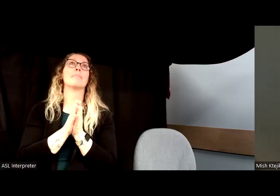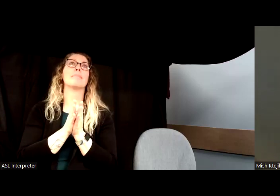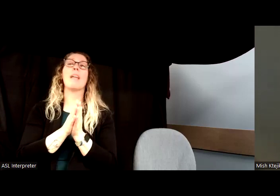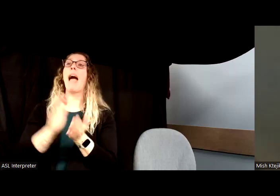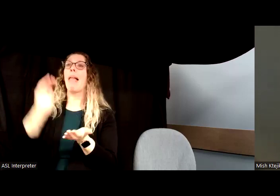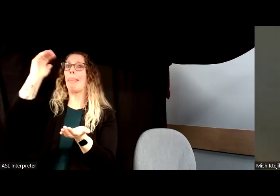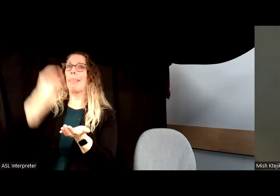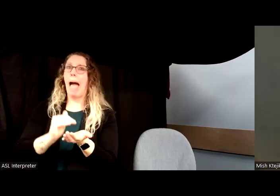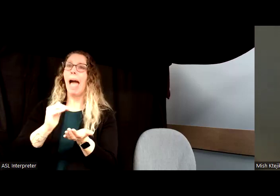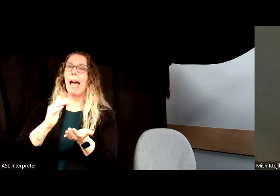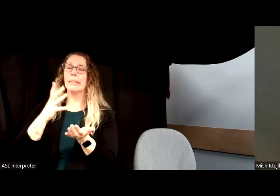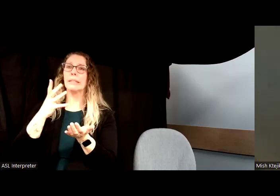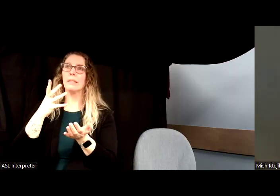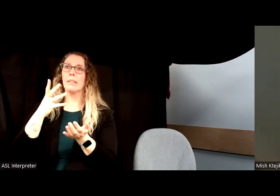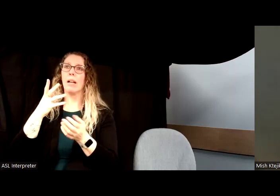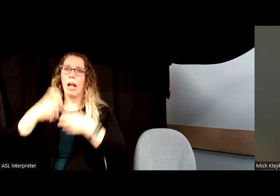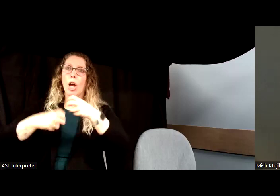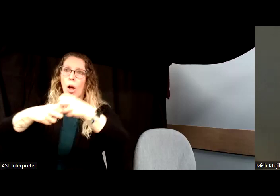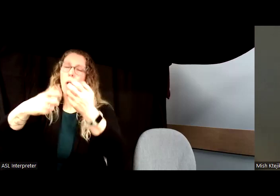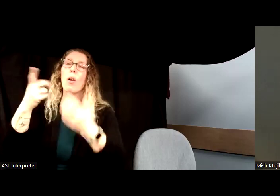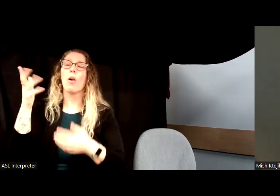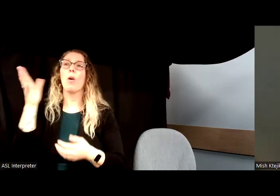road will obviously be go to the temporary rule.